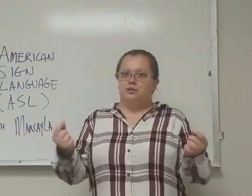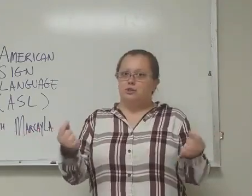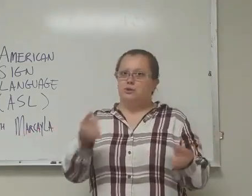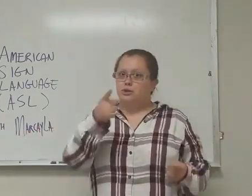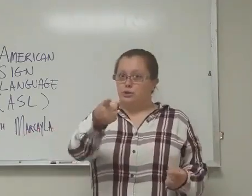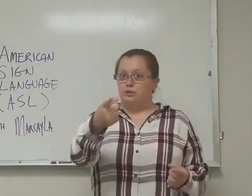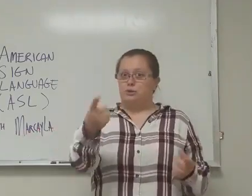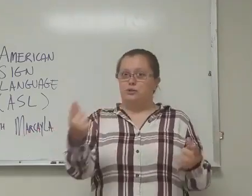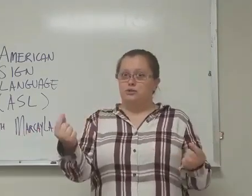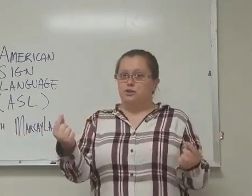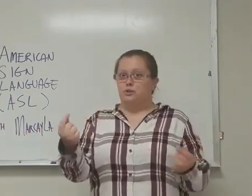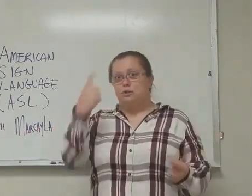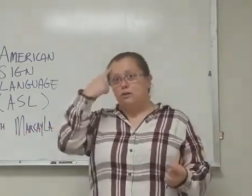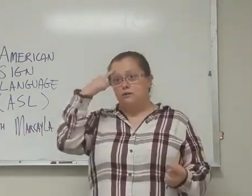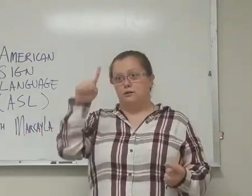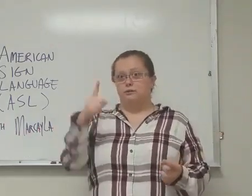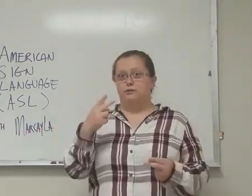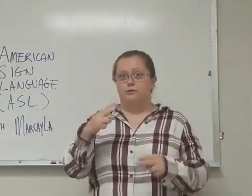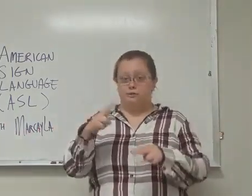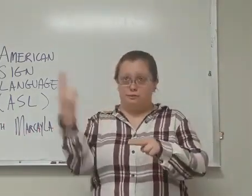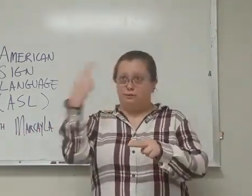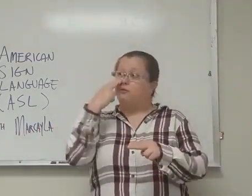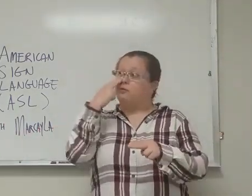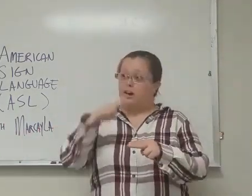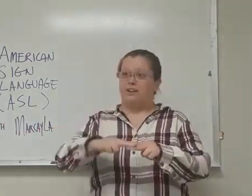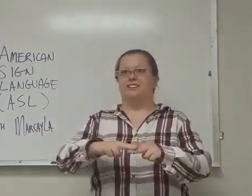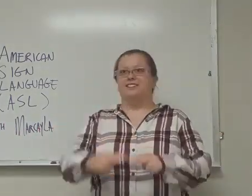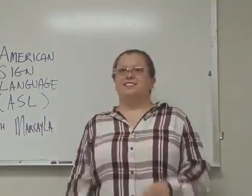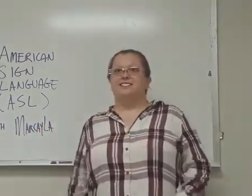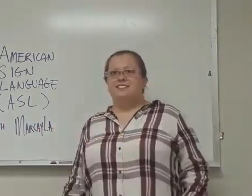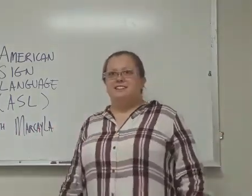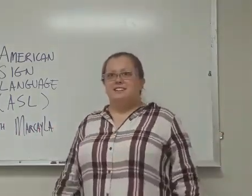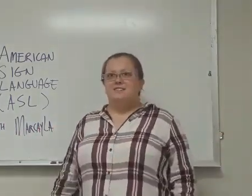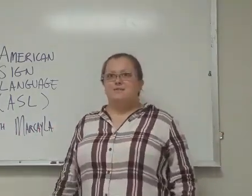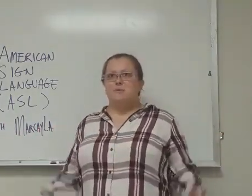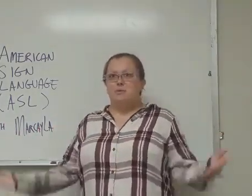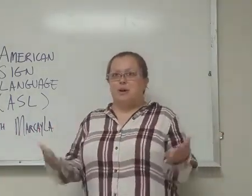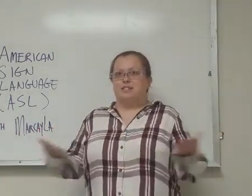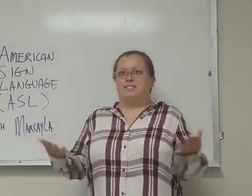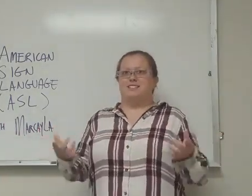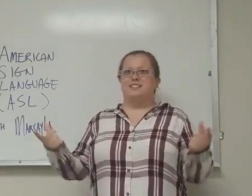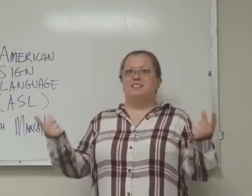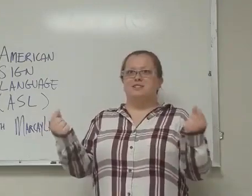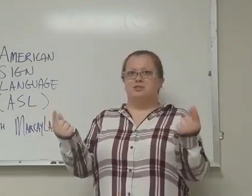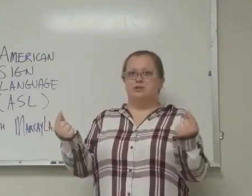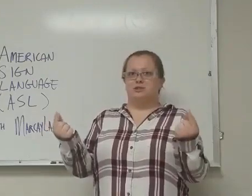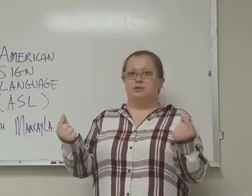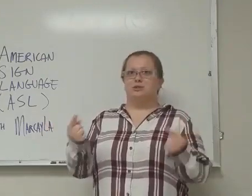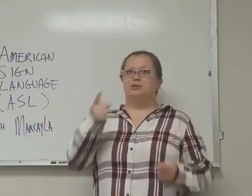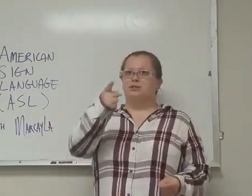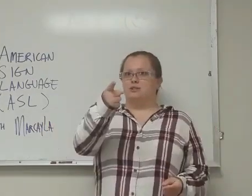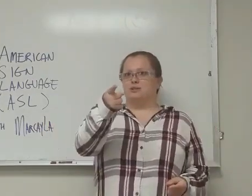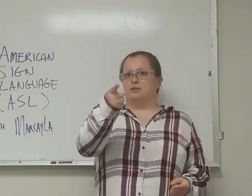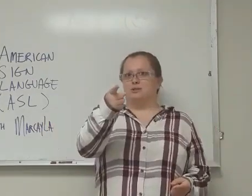do you do for fun? Okay. So what do